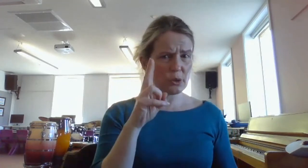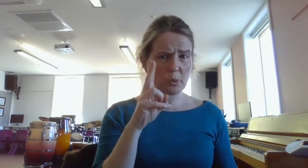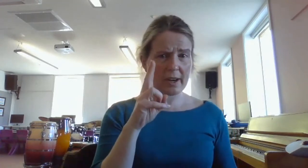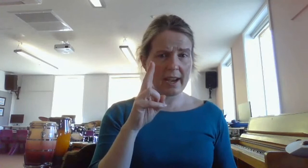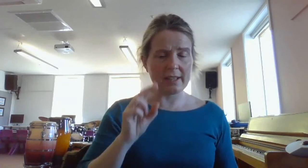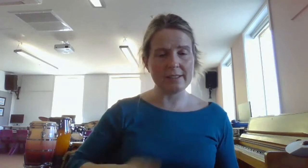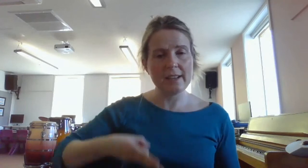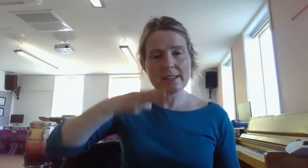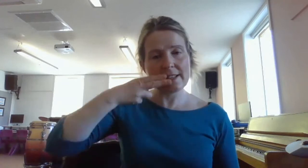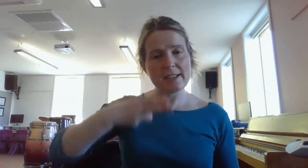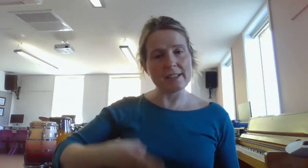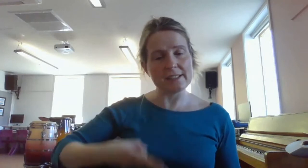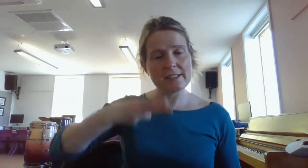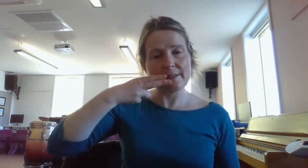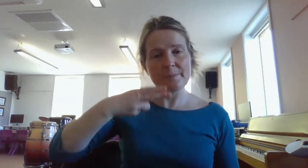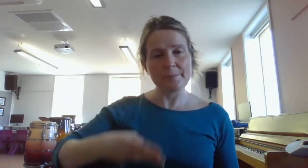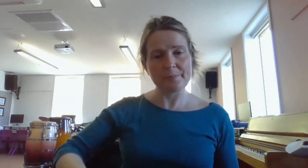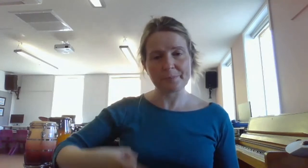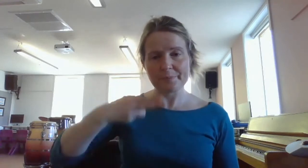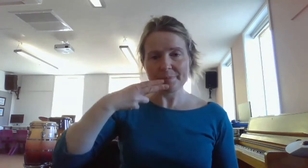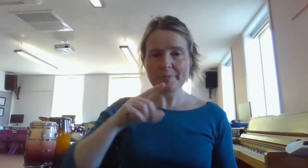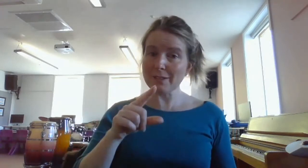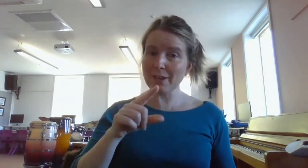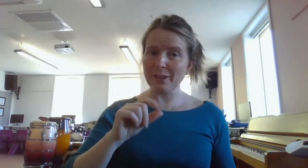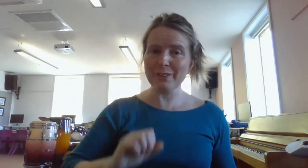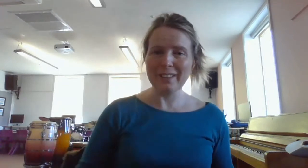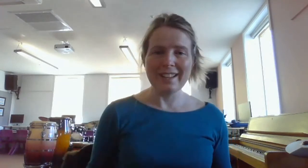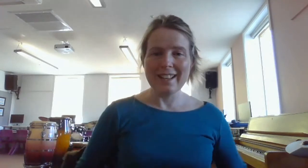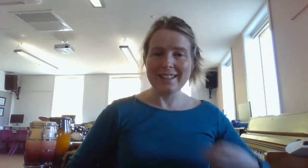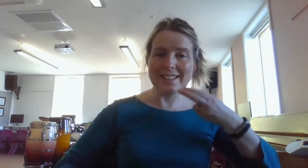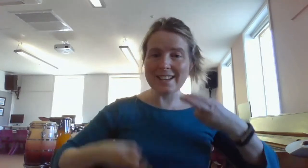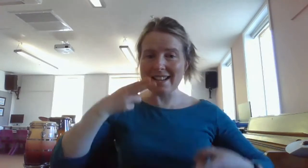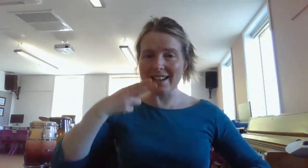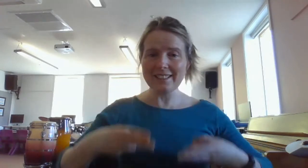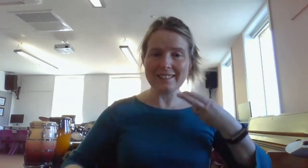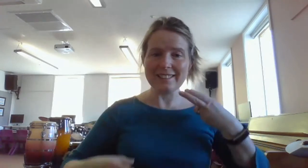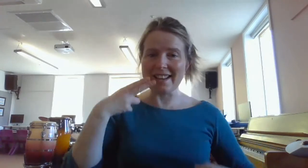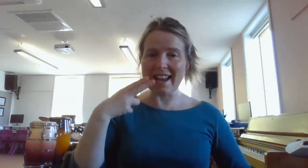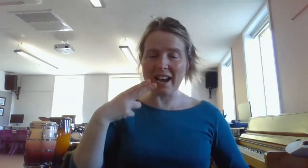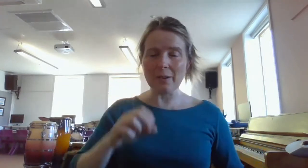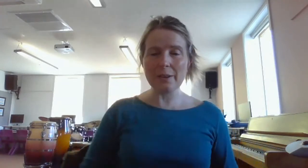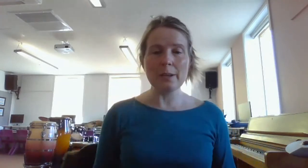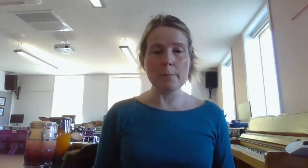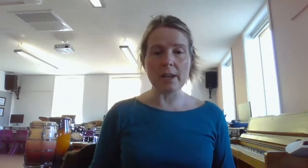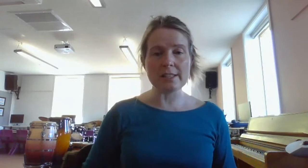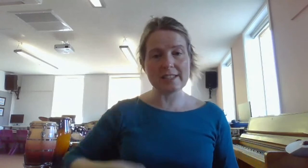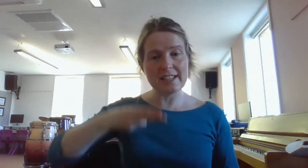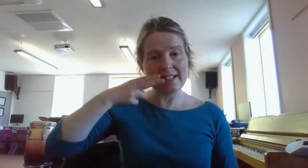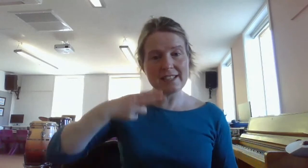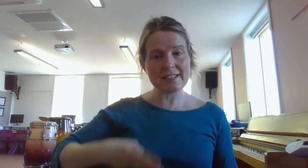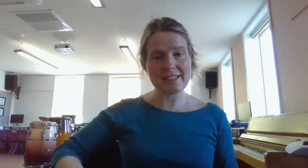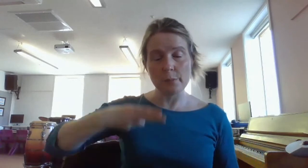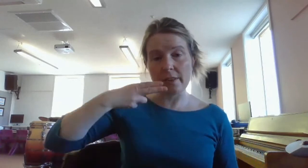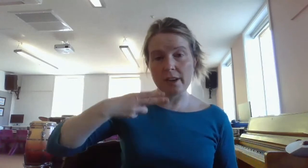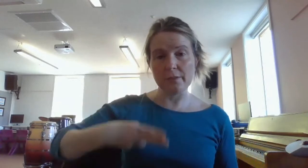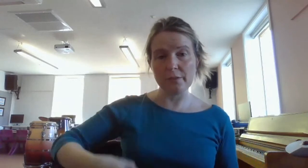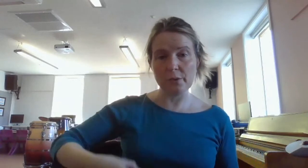1 hand to eat. So dinner is the noun, but to eat with a knife and